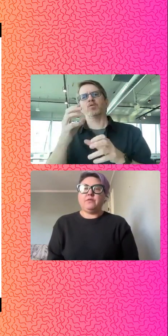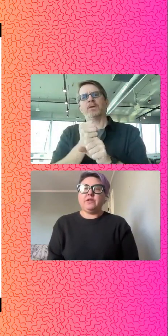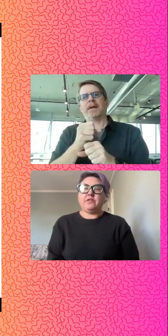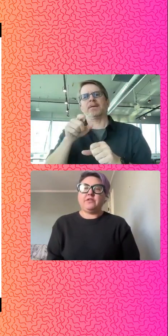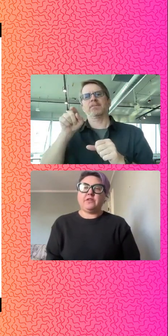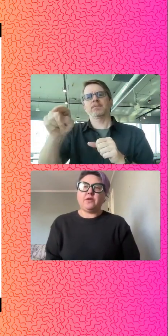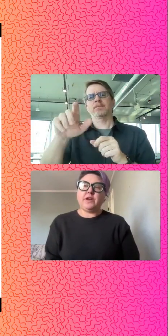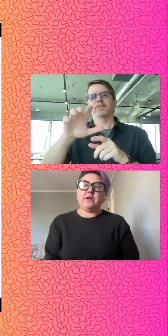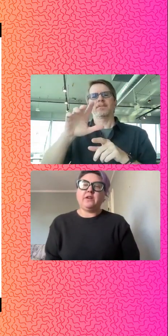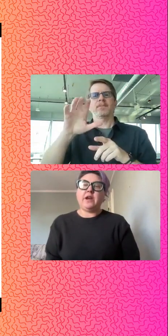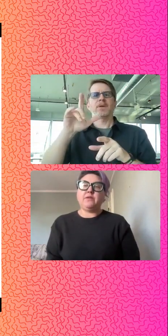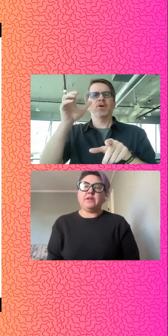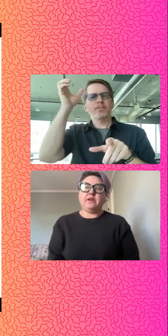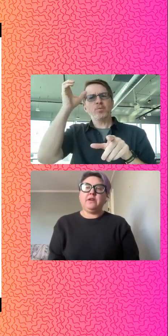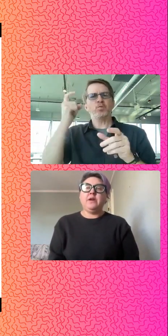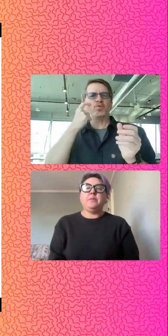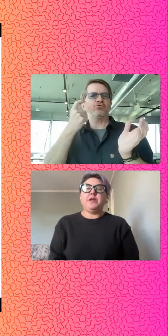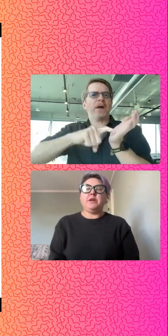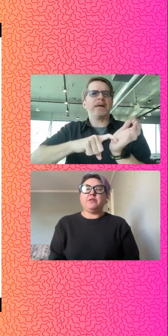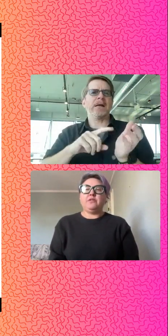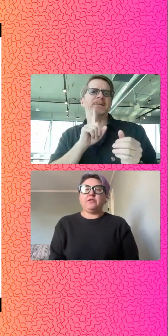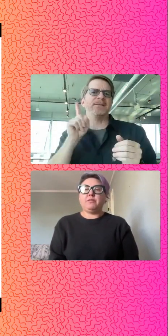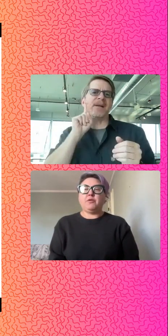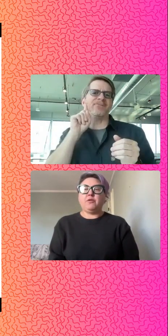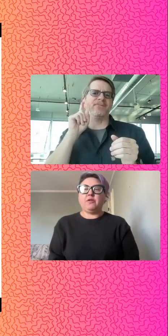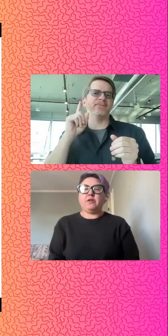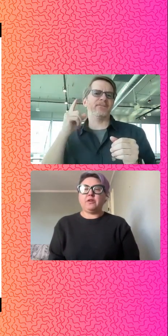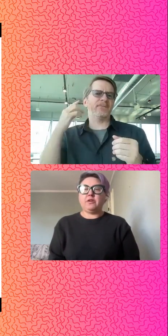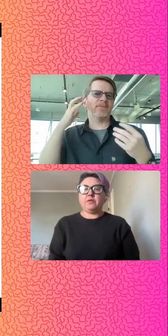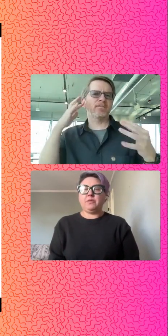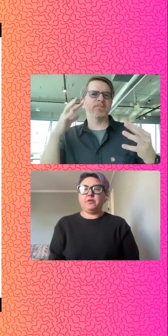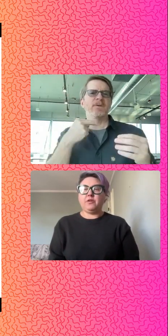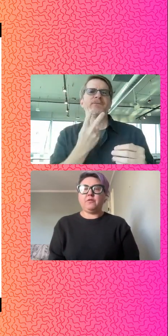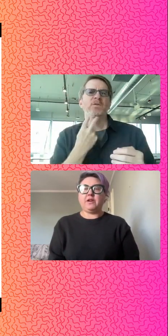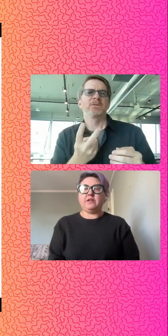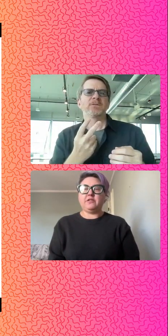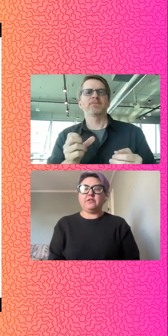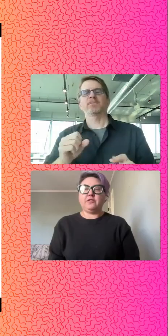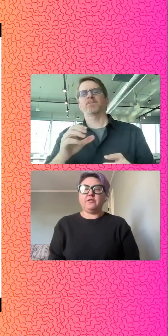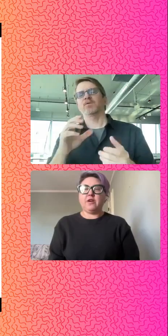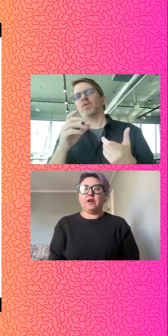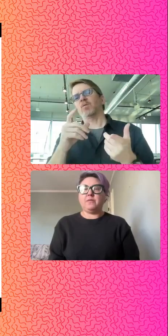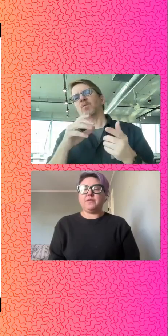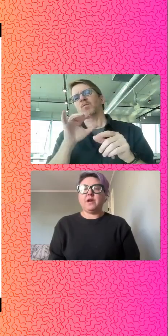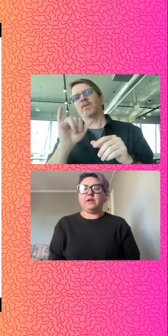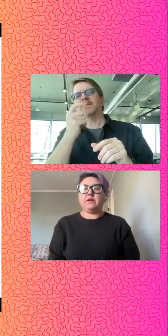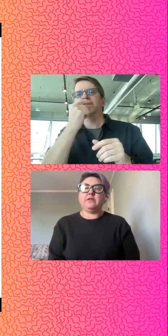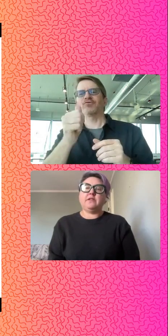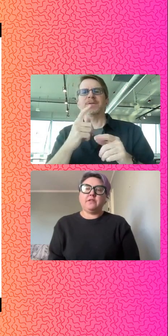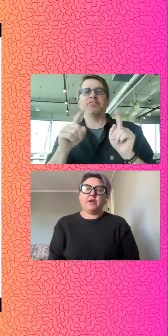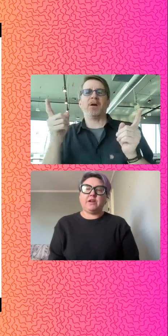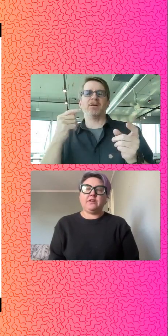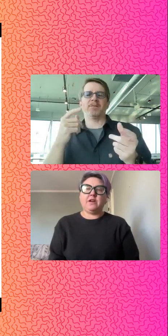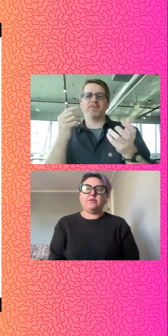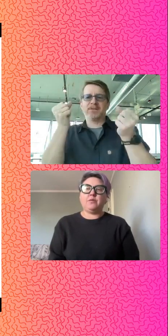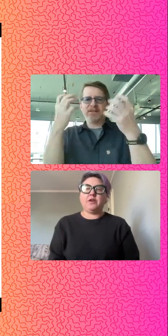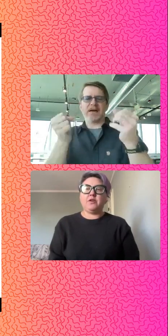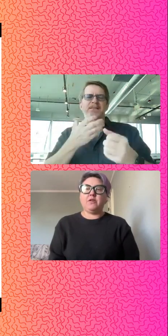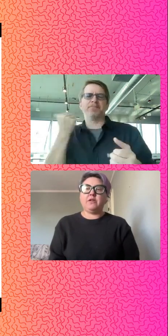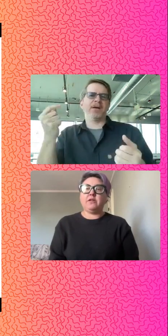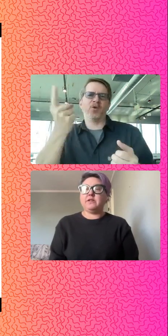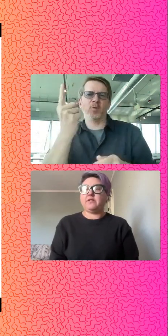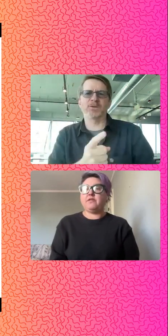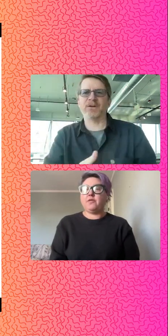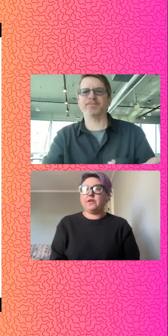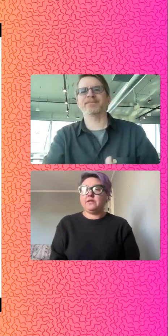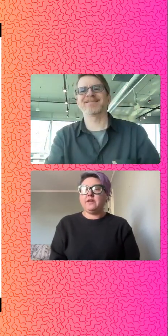projects and research that's going on out there, being able to explore computer recognition. Because it doesn't recognize what we